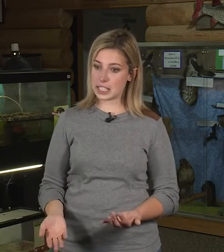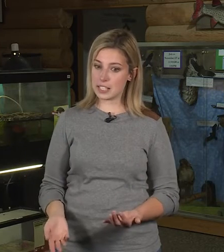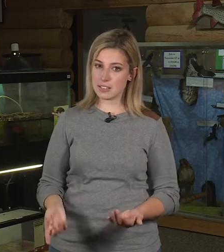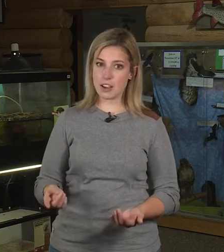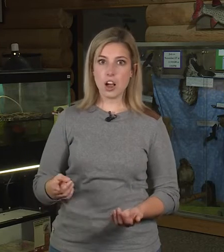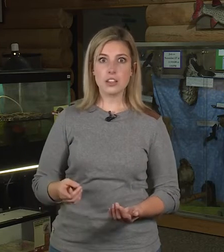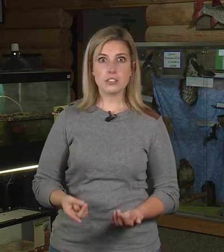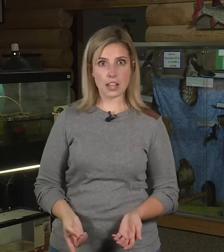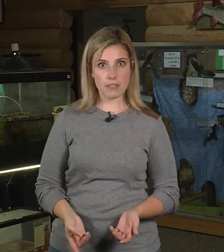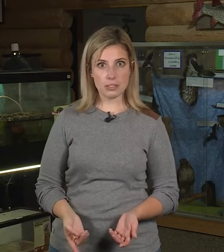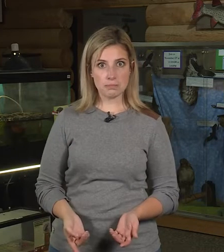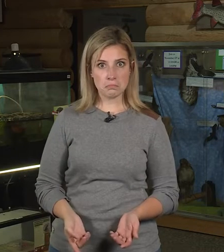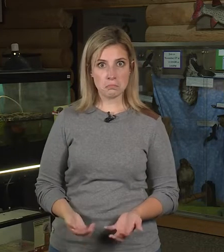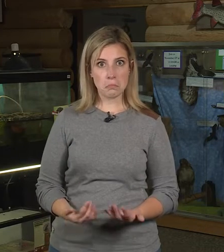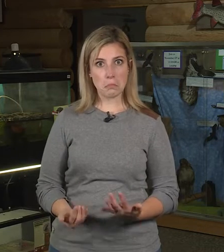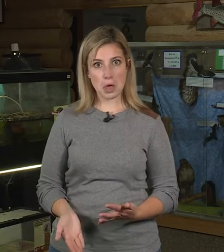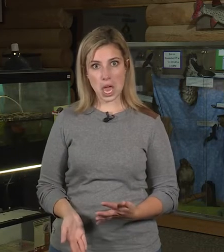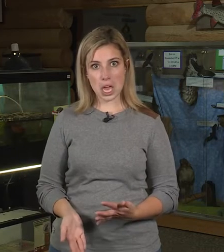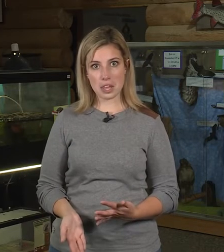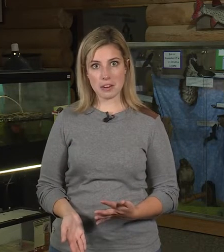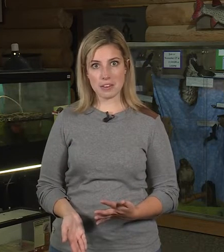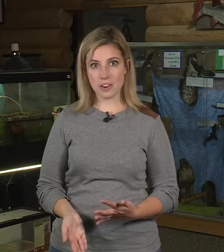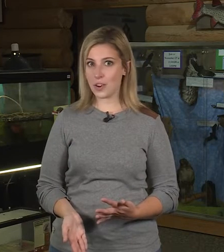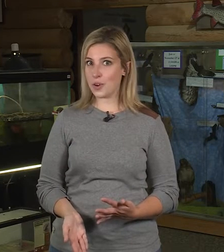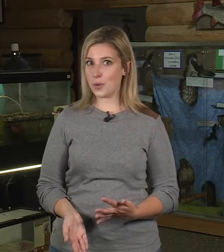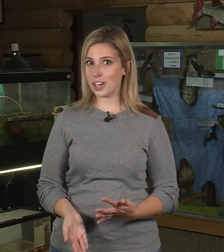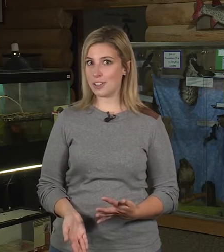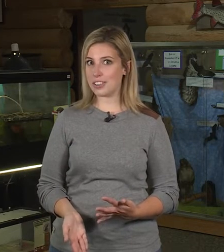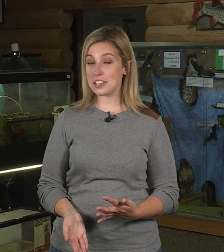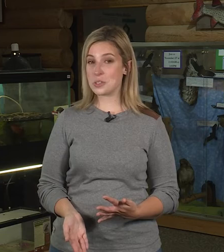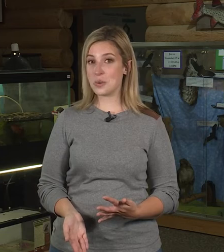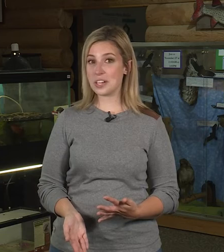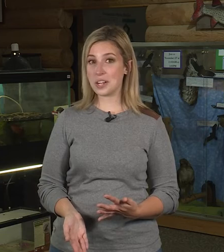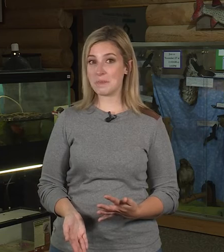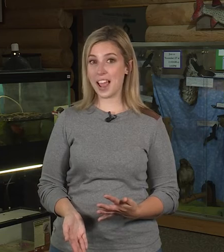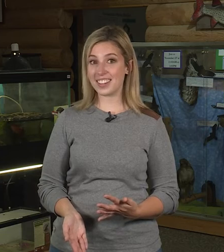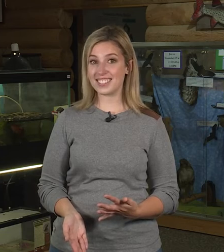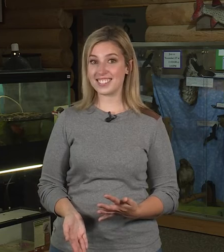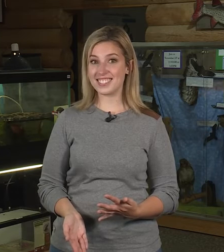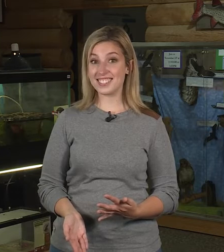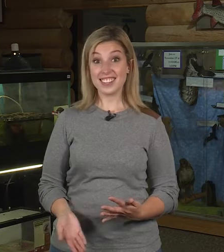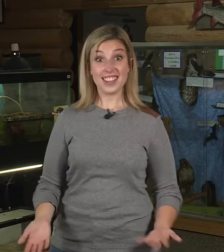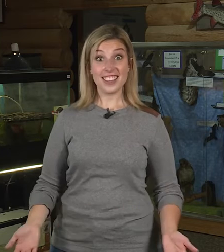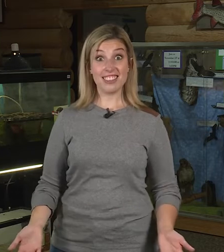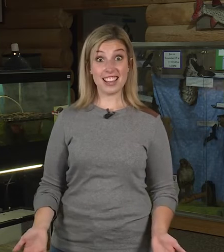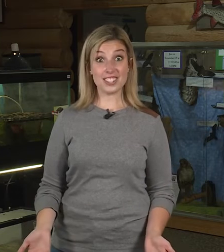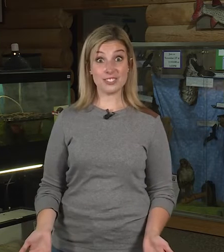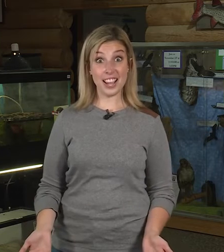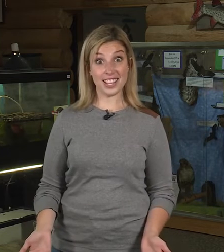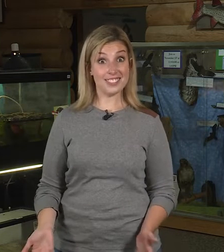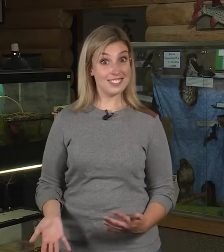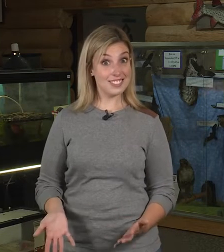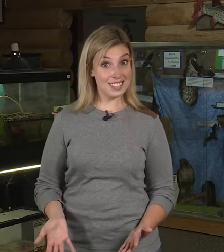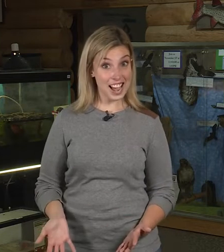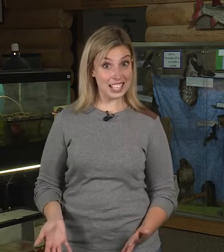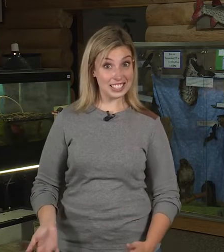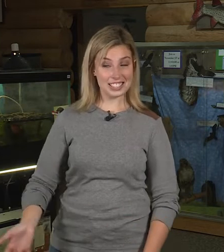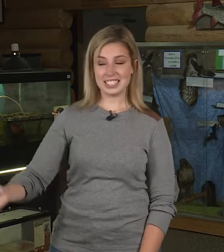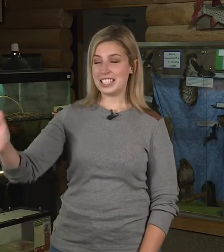6, 7, 8. What do you think is going to come next? That's right, 9.